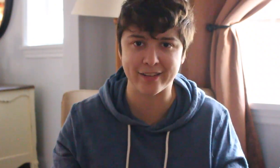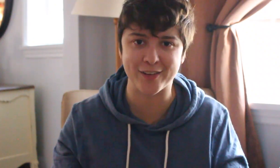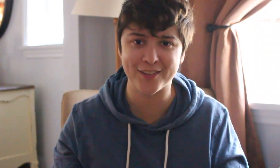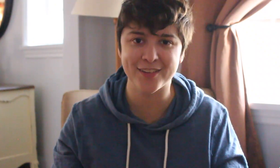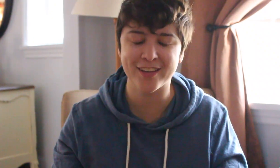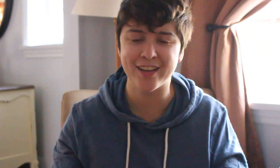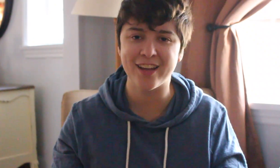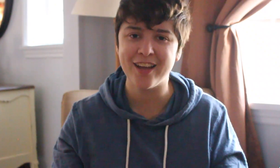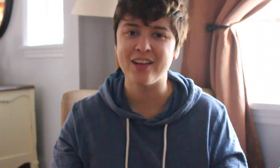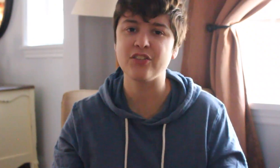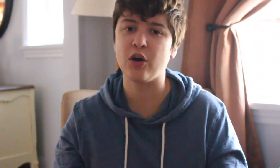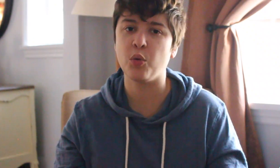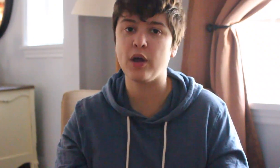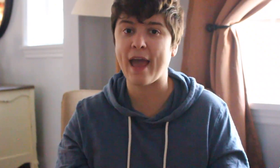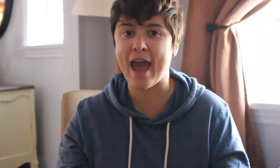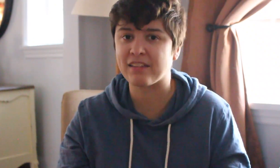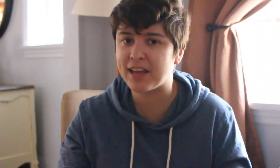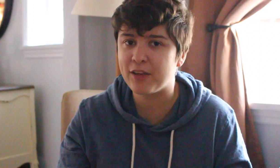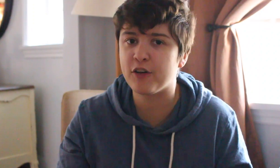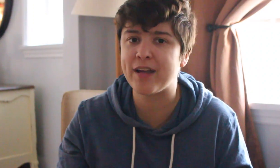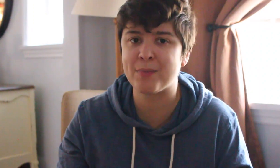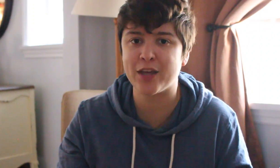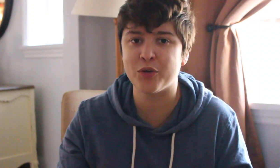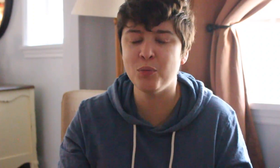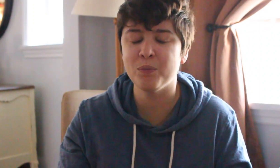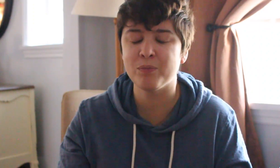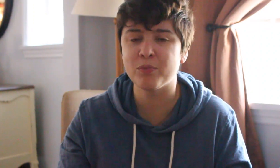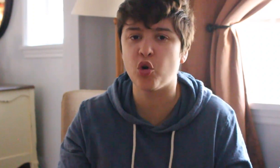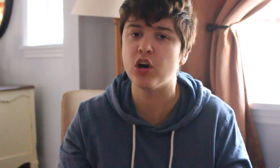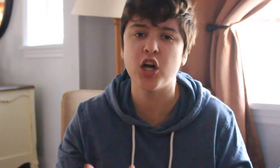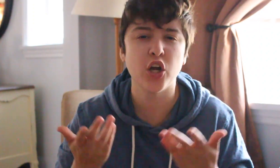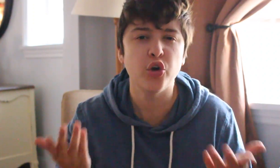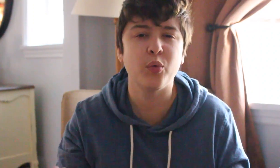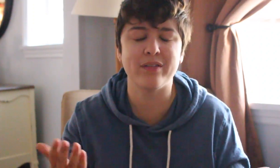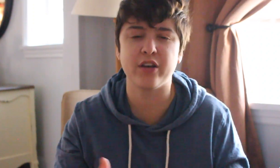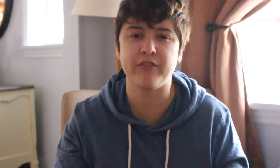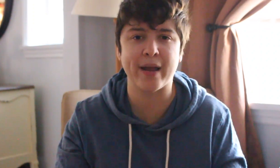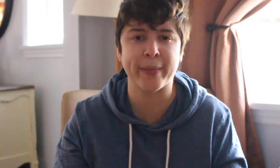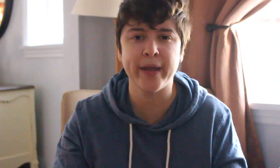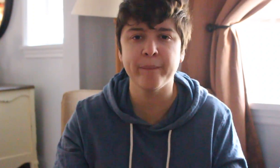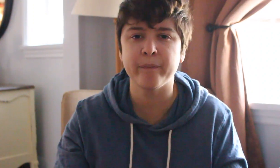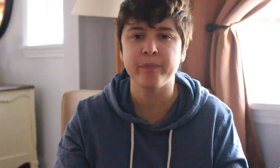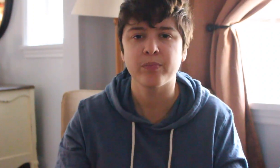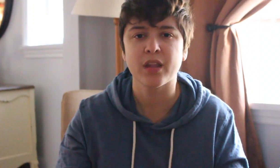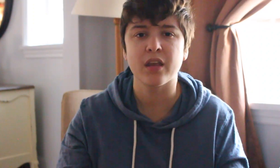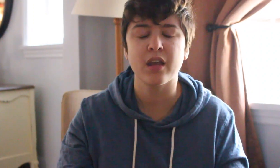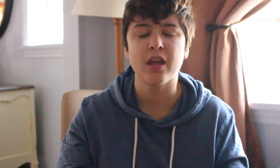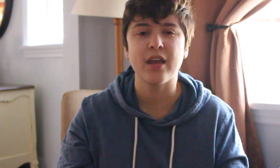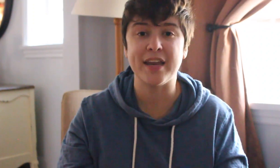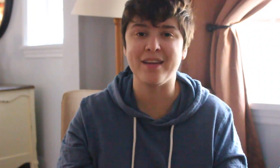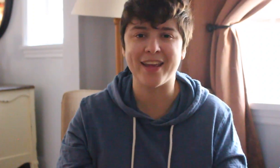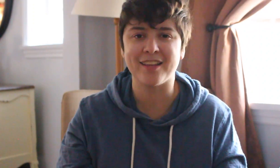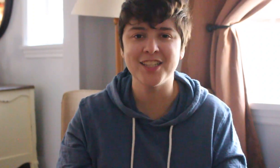skills. So asking your family who or who is in your family in English